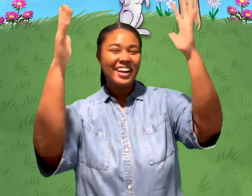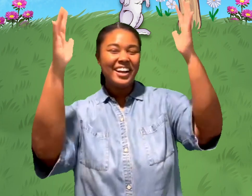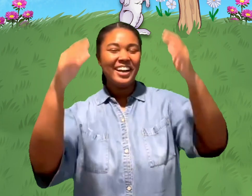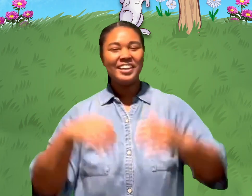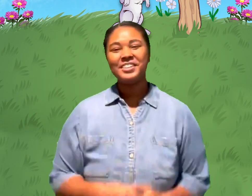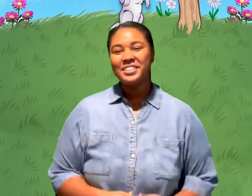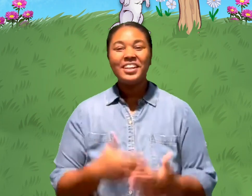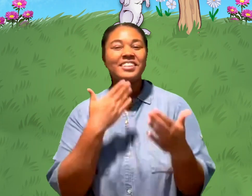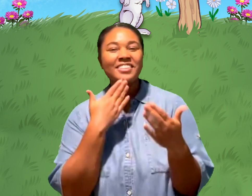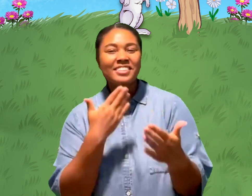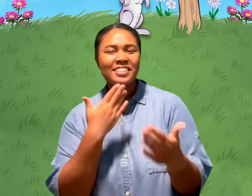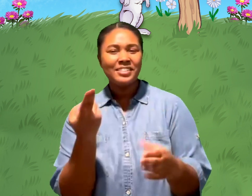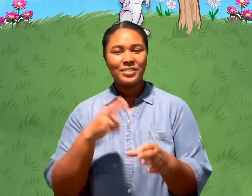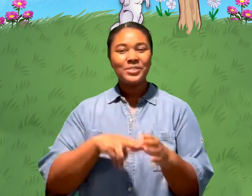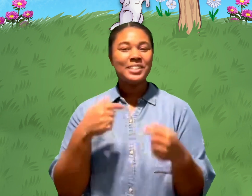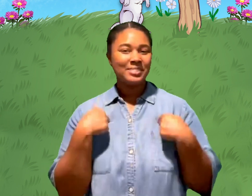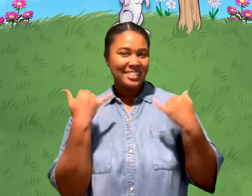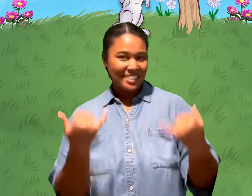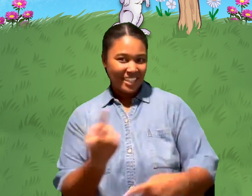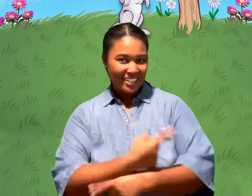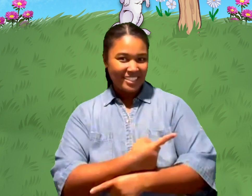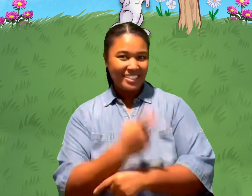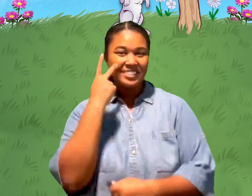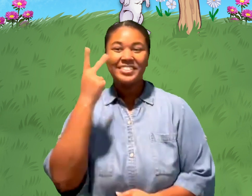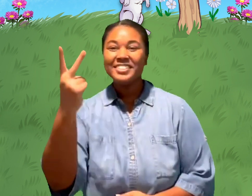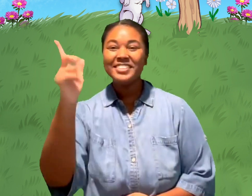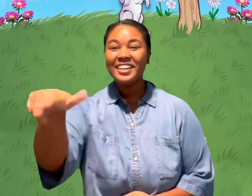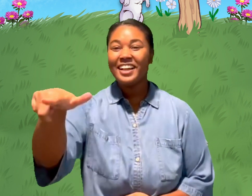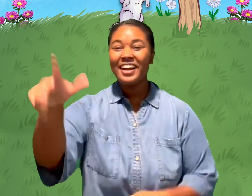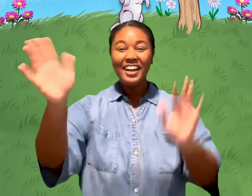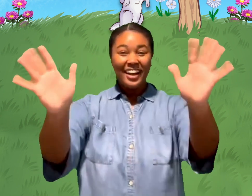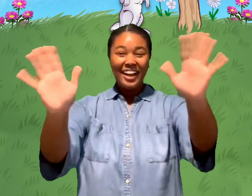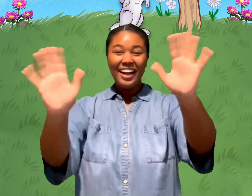Awesome! Thank you for joining me today. We'll see you next time. Bye!